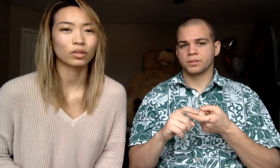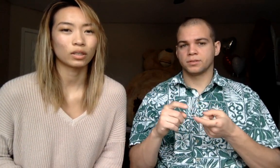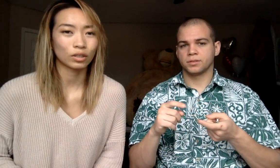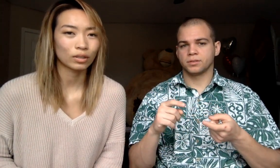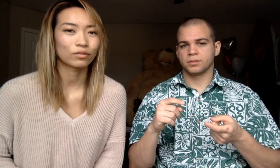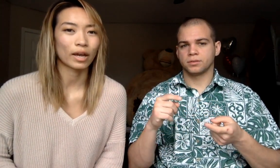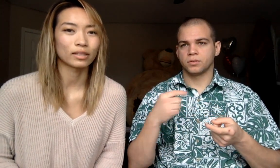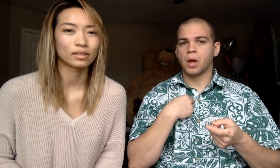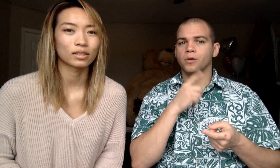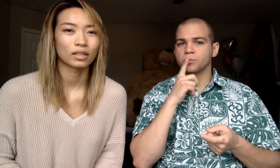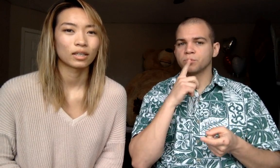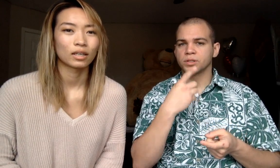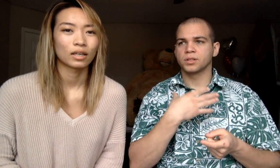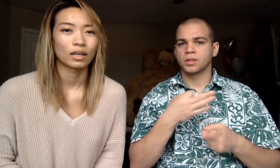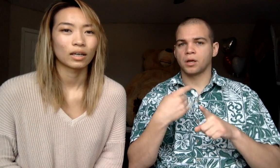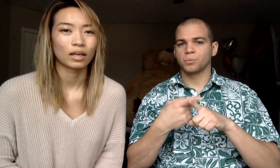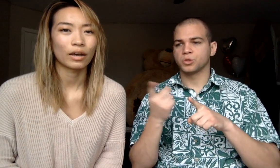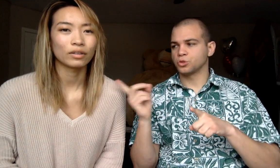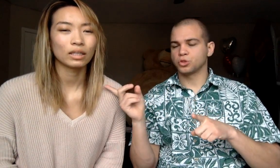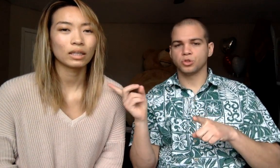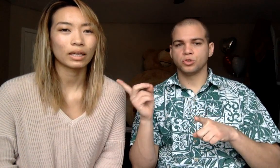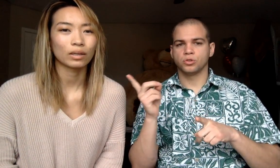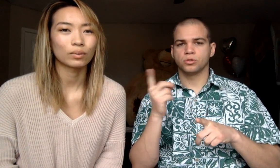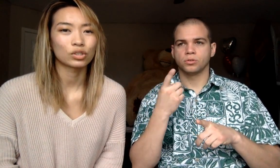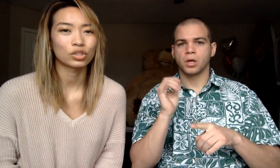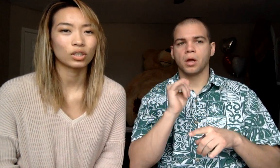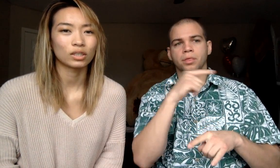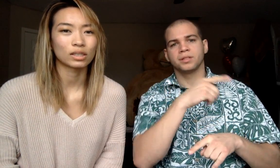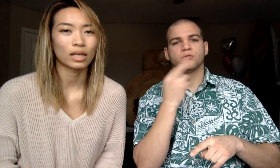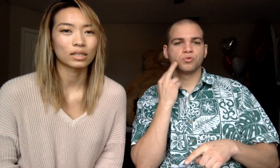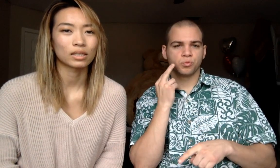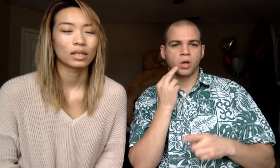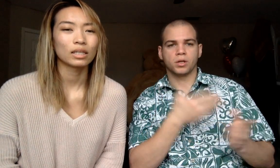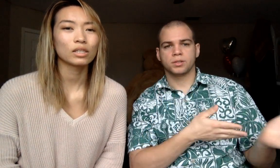hearing friends, I really like it when she says, this is Ryan.